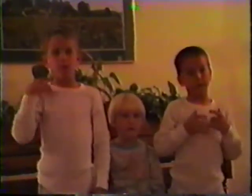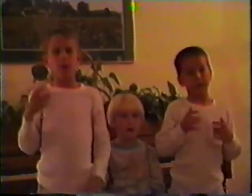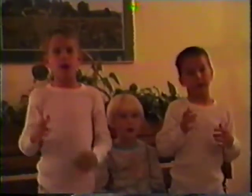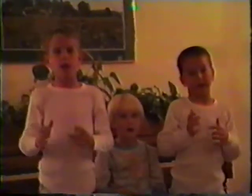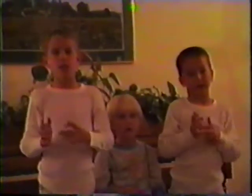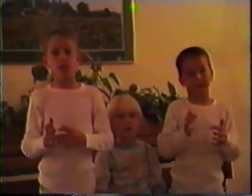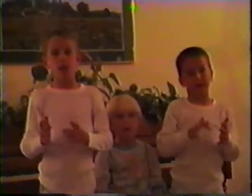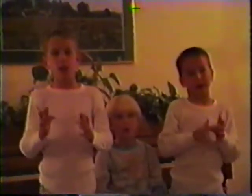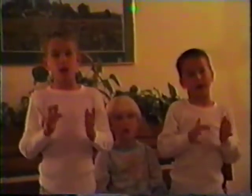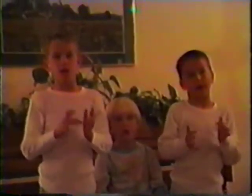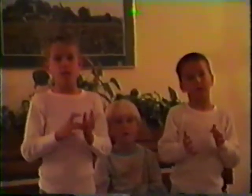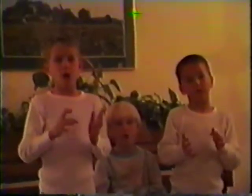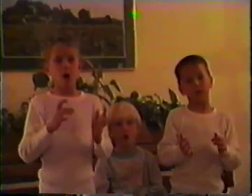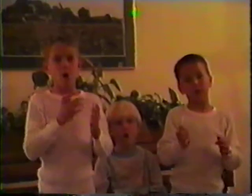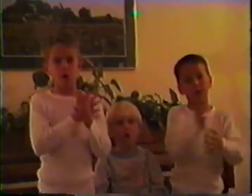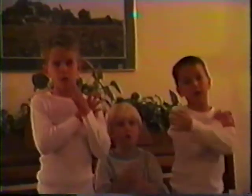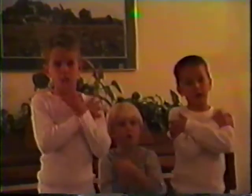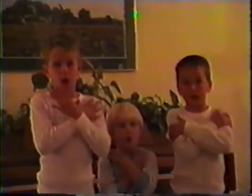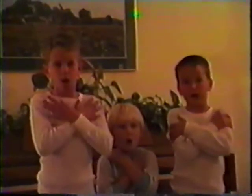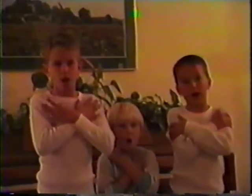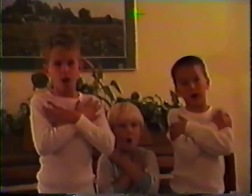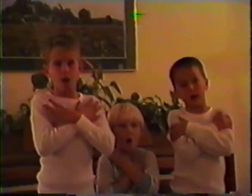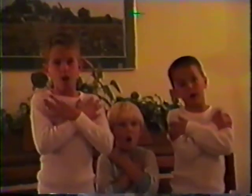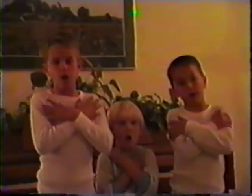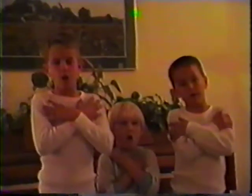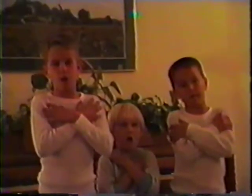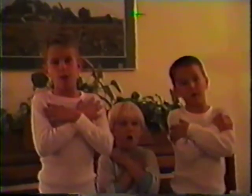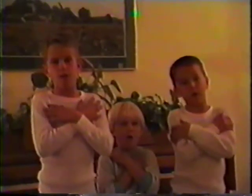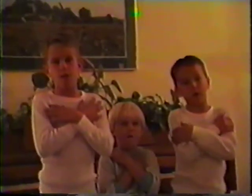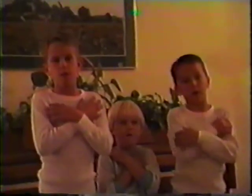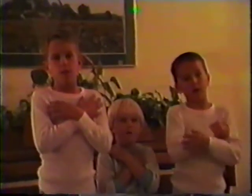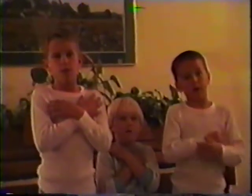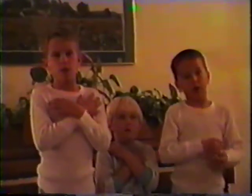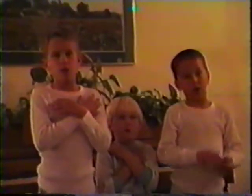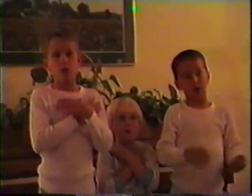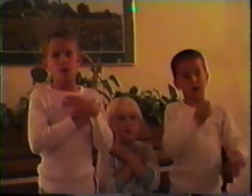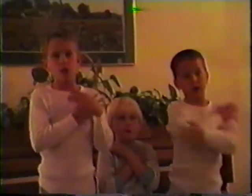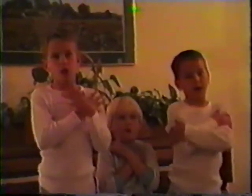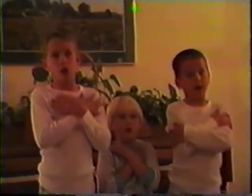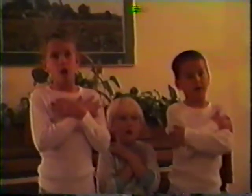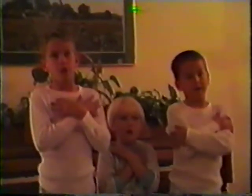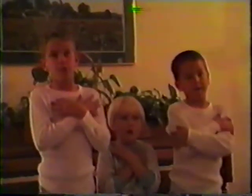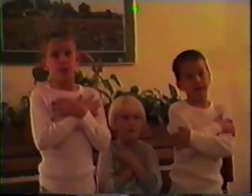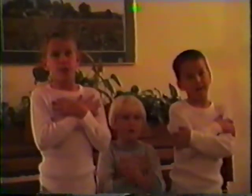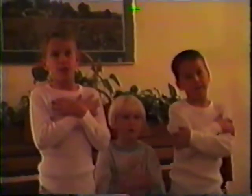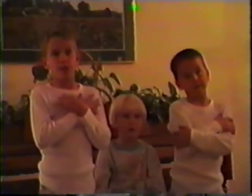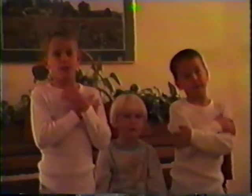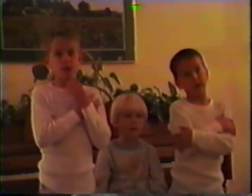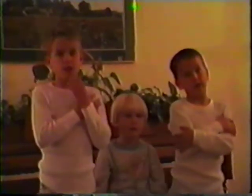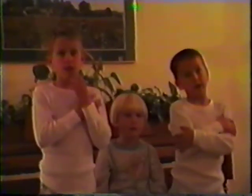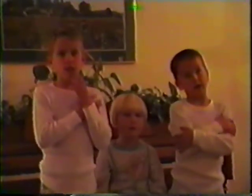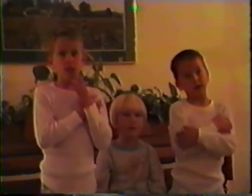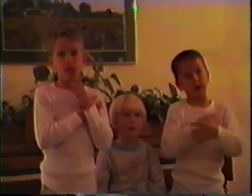my Savior's love, the love He freely